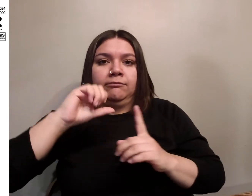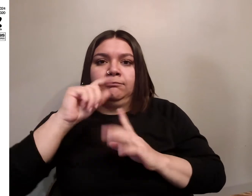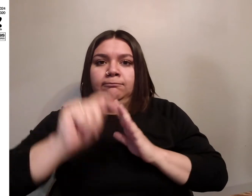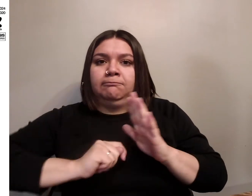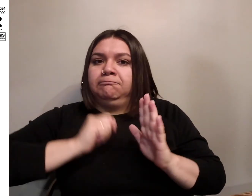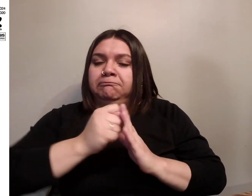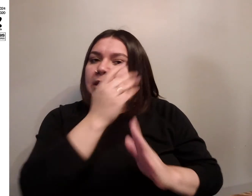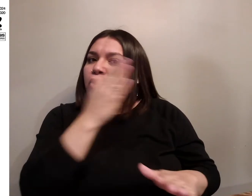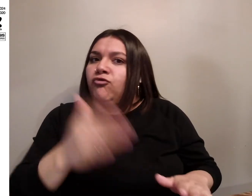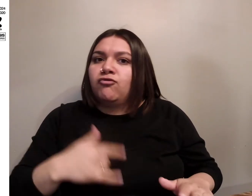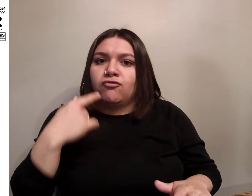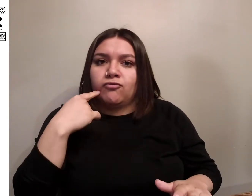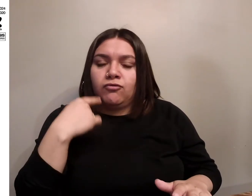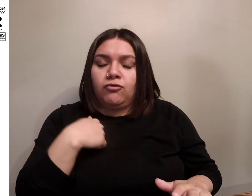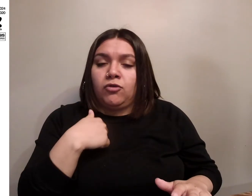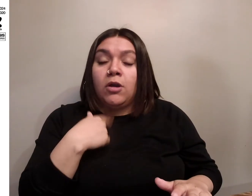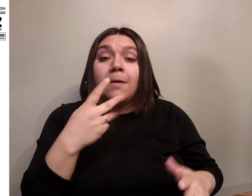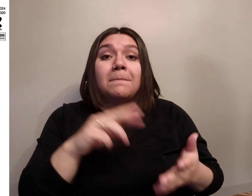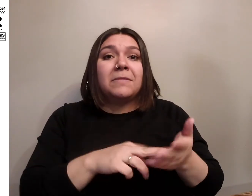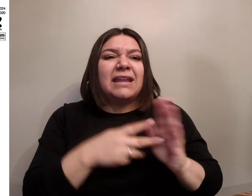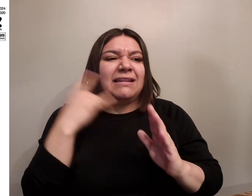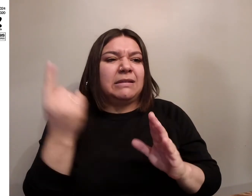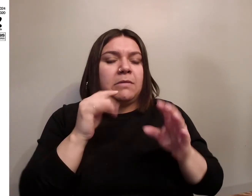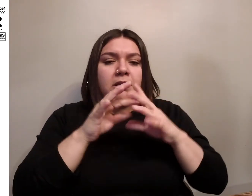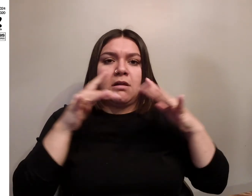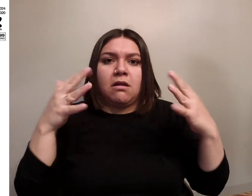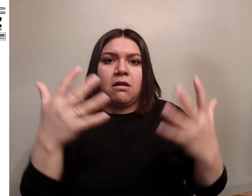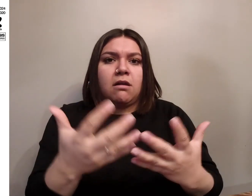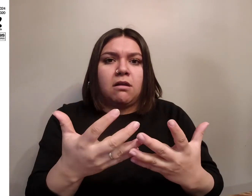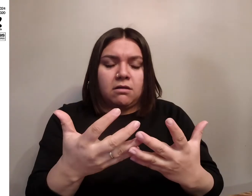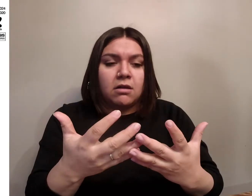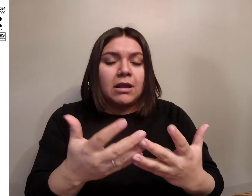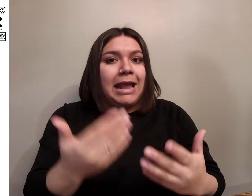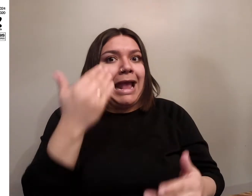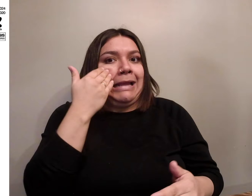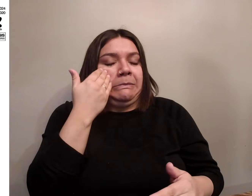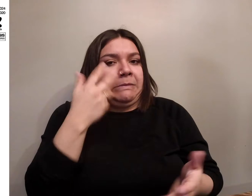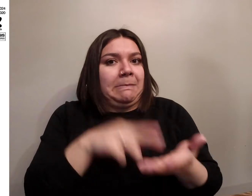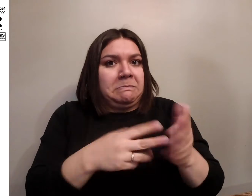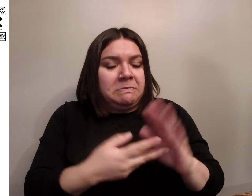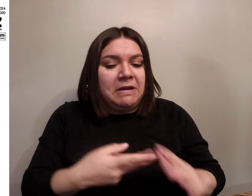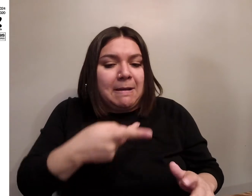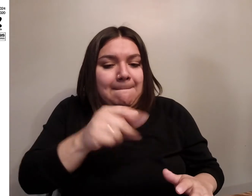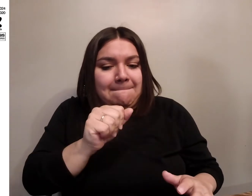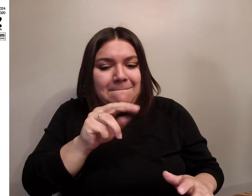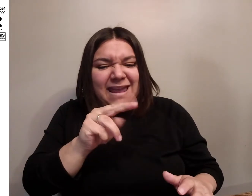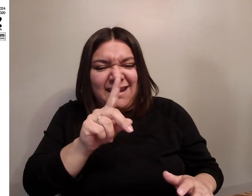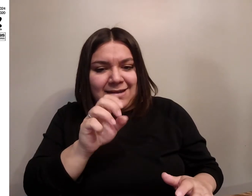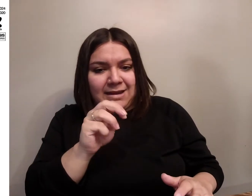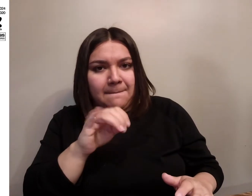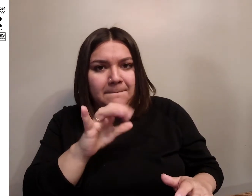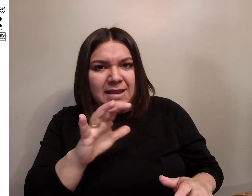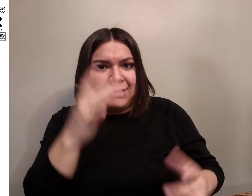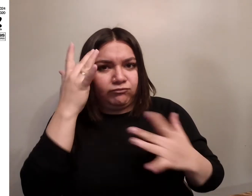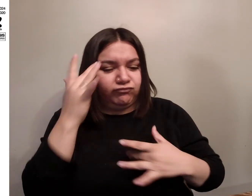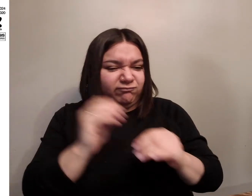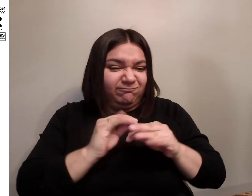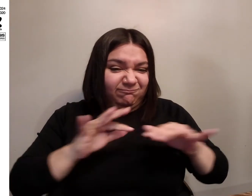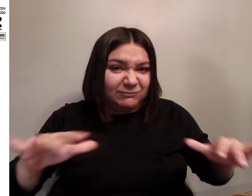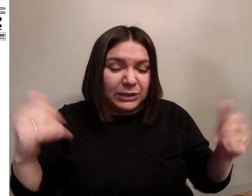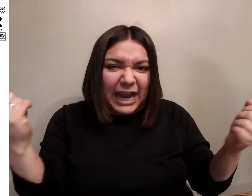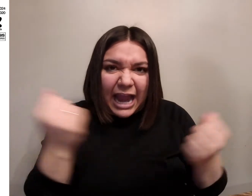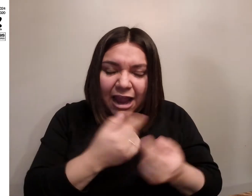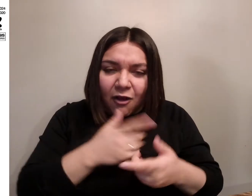I've never experienced anything like this at all. Something so global,